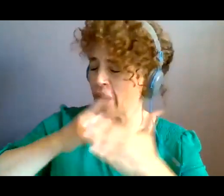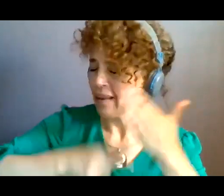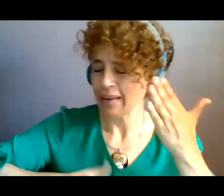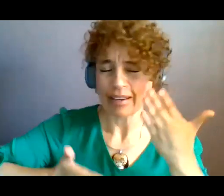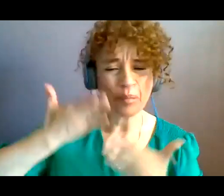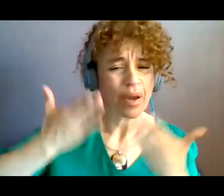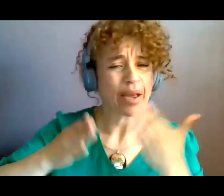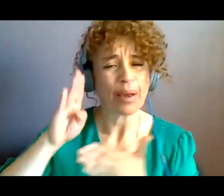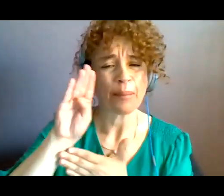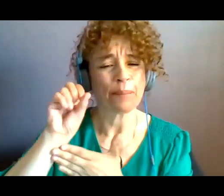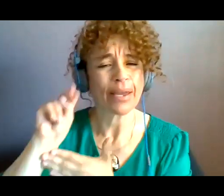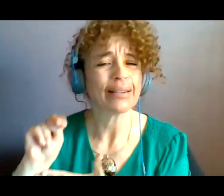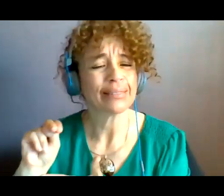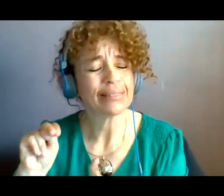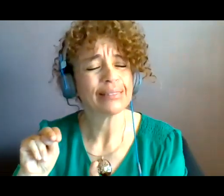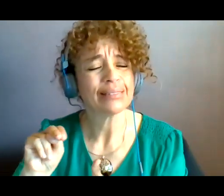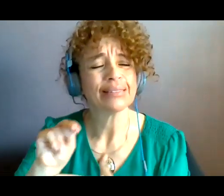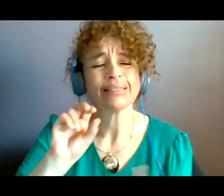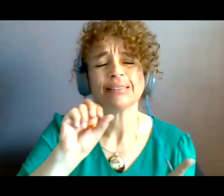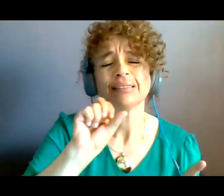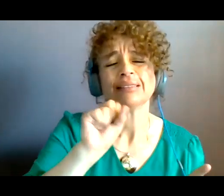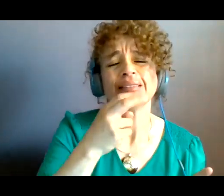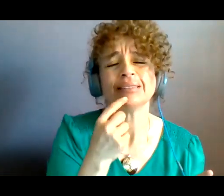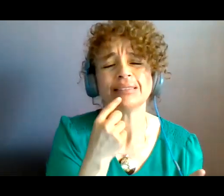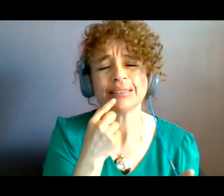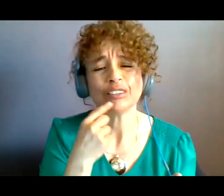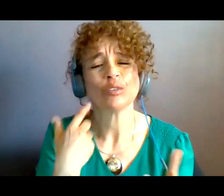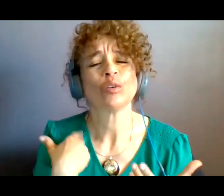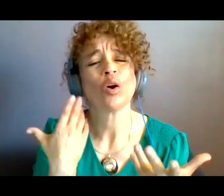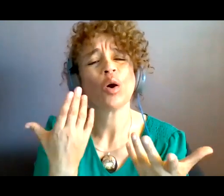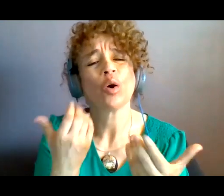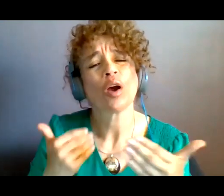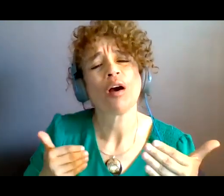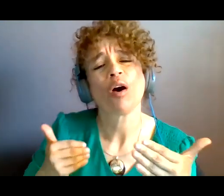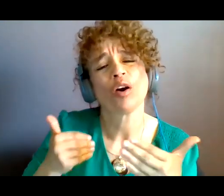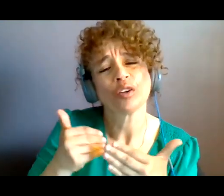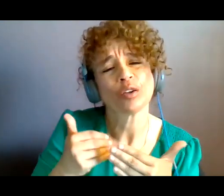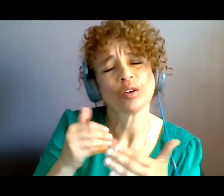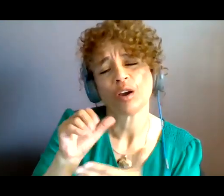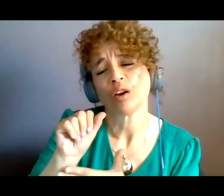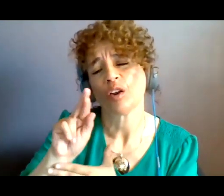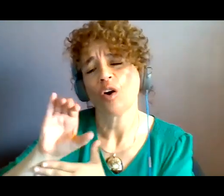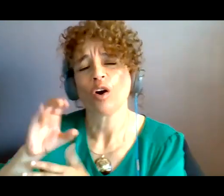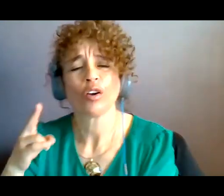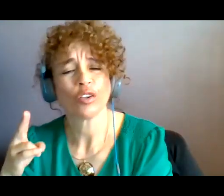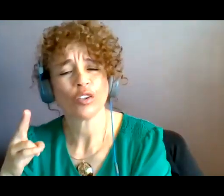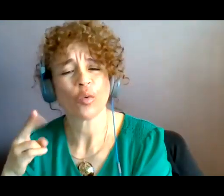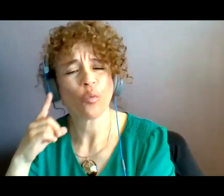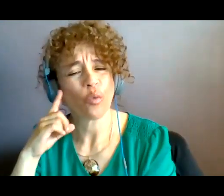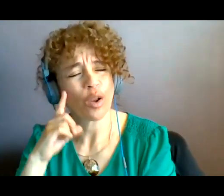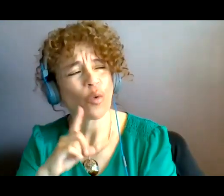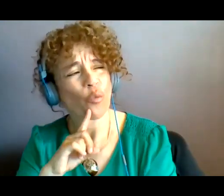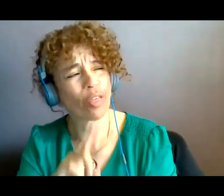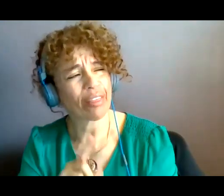have been." So she said they wanted to be near the art, which I thought was